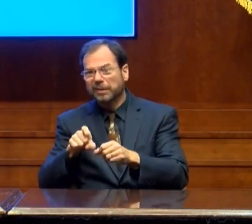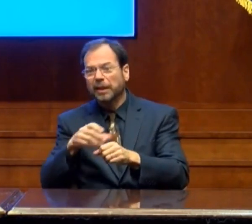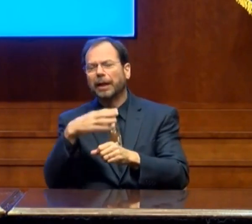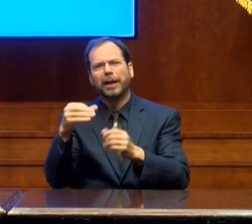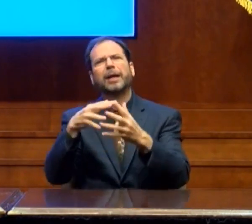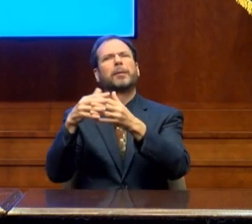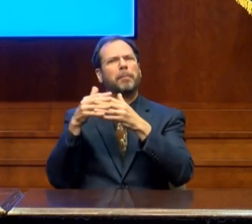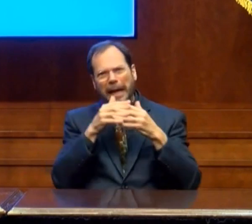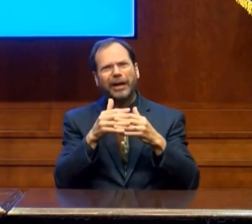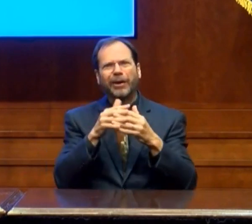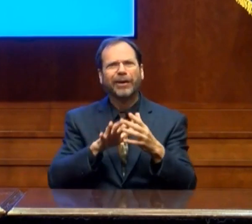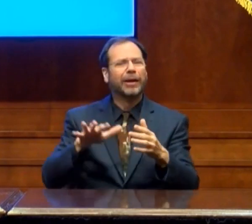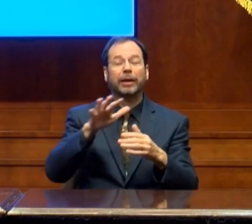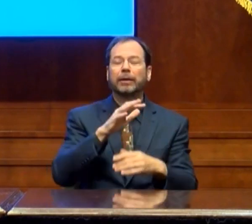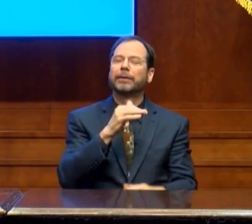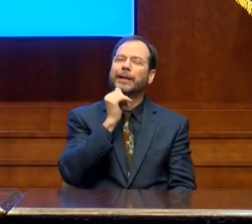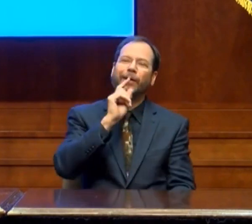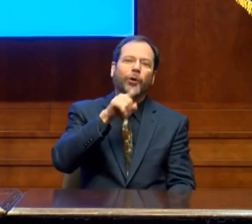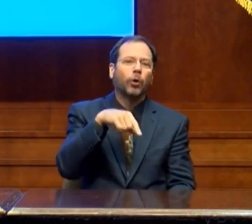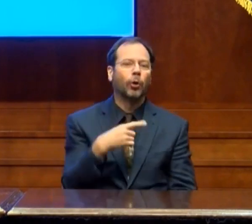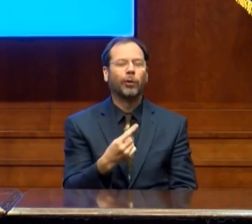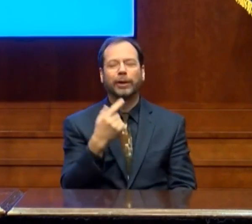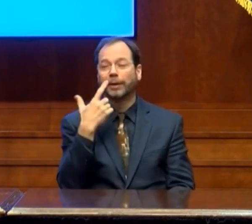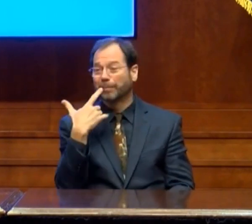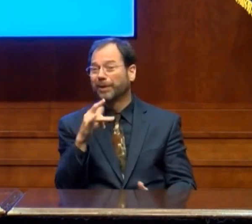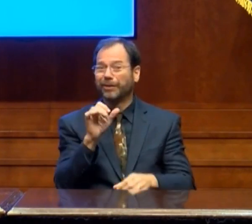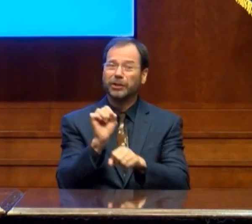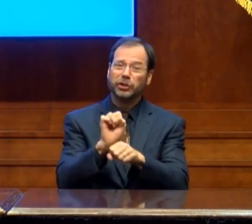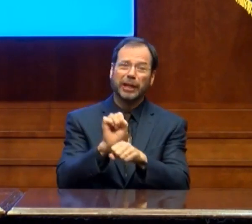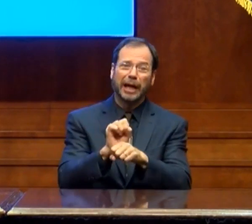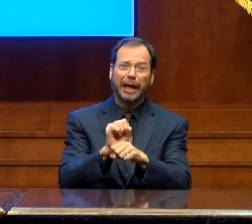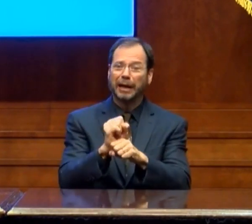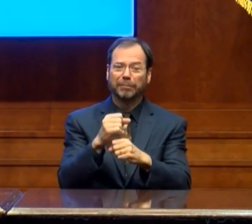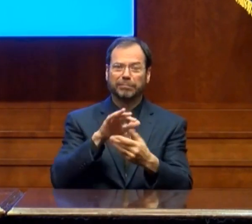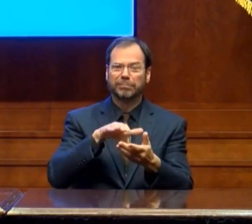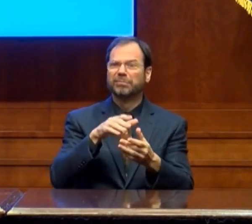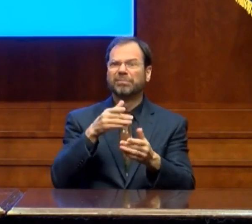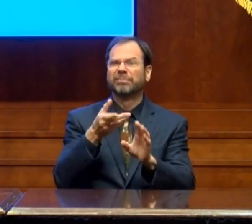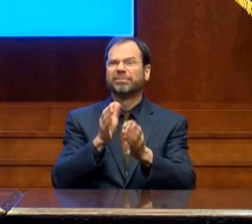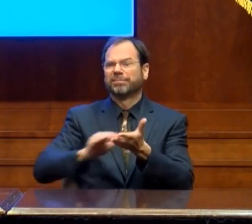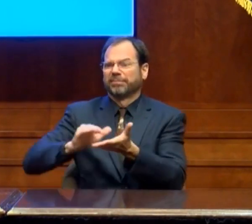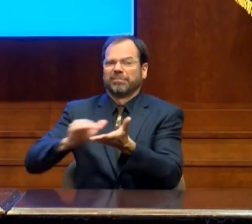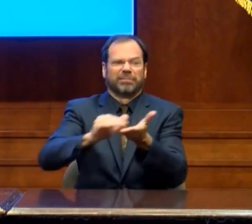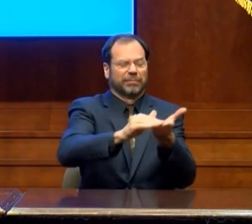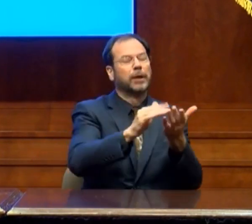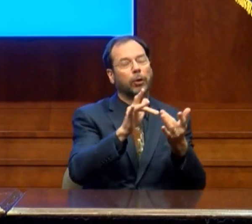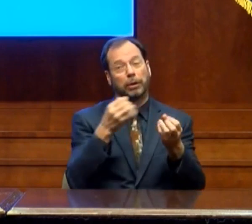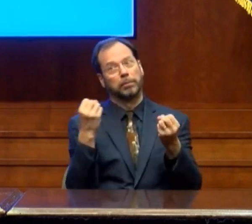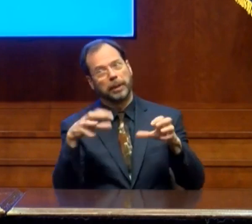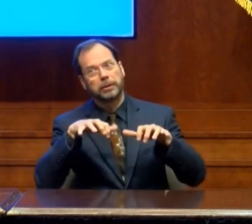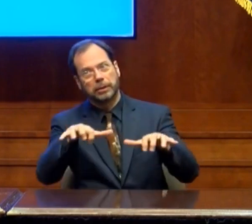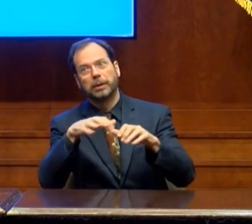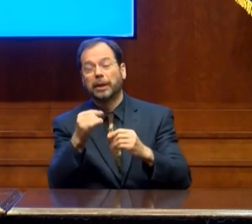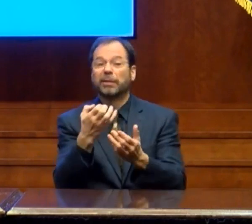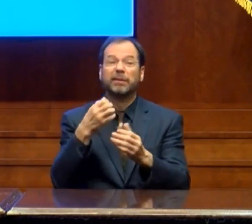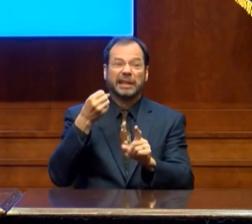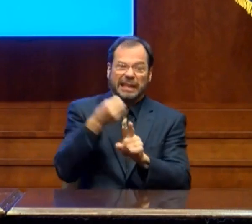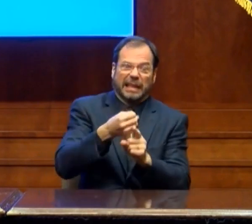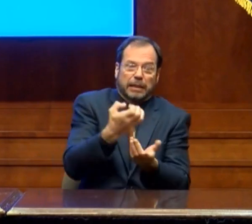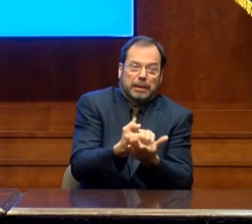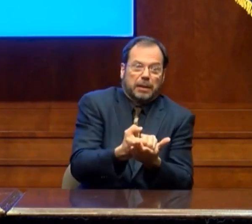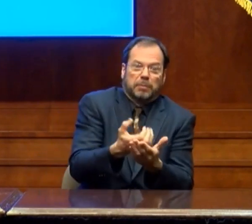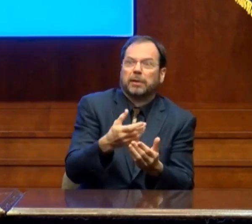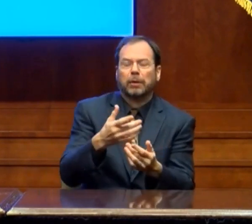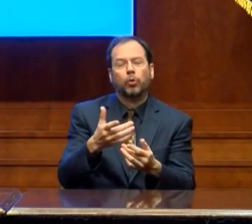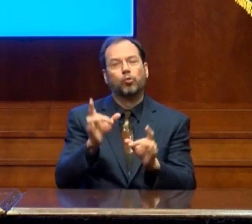of America, not just because of the lost jobs, which are prolific, and not just because of the economic impact, which has been severe,